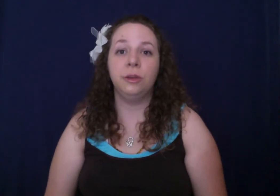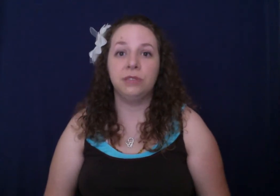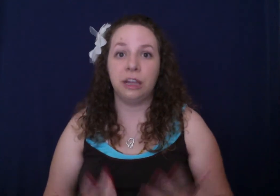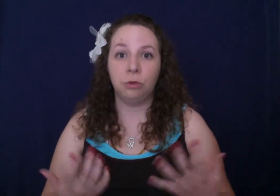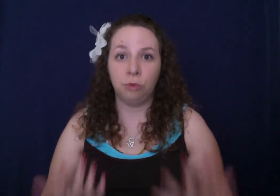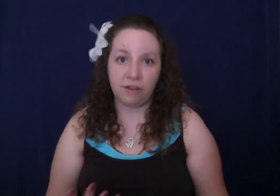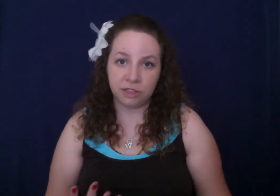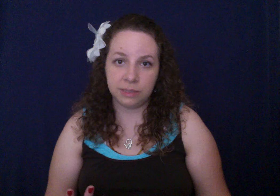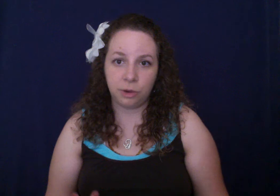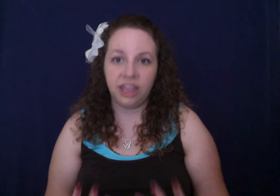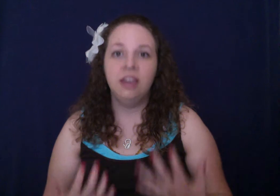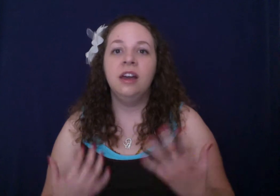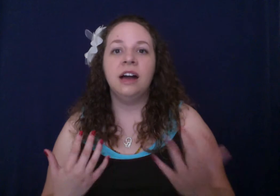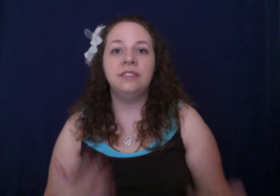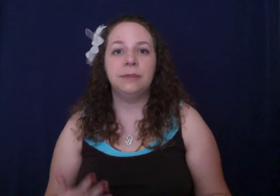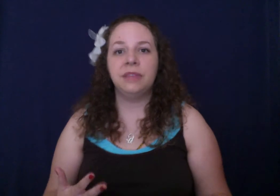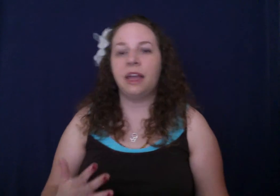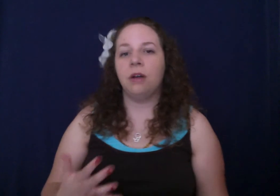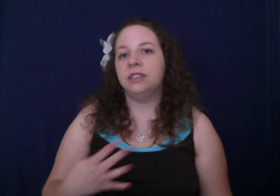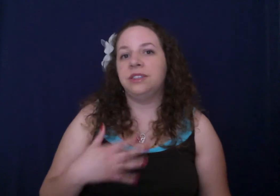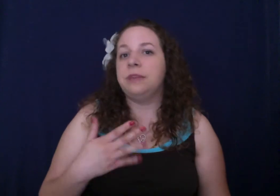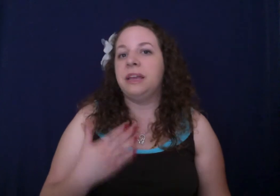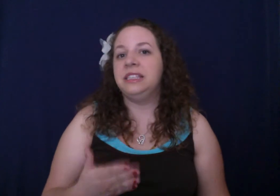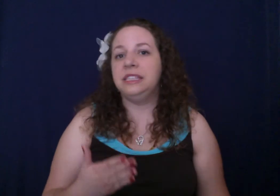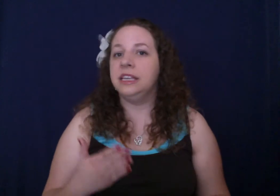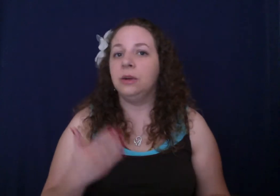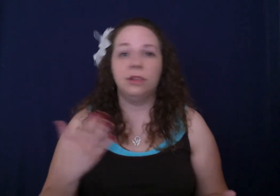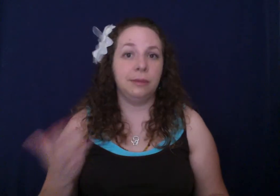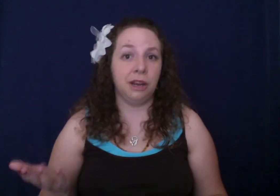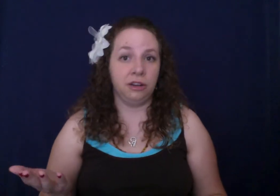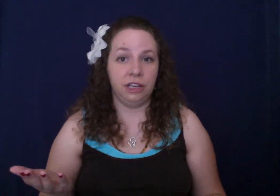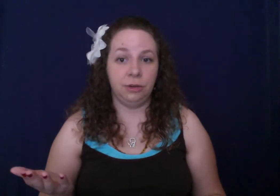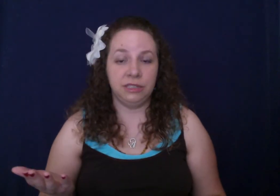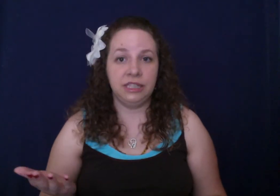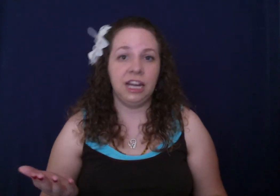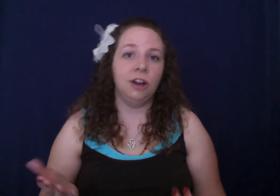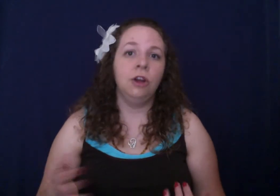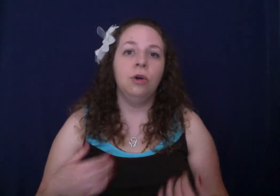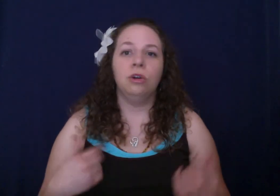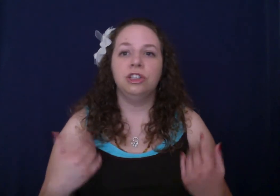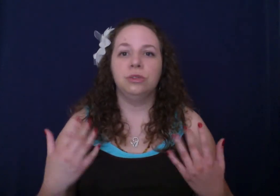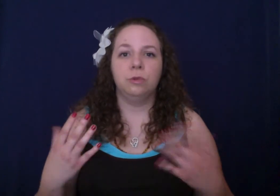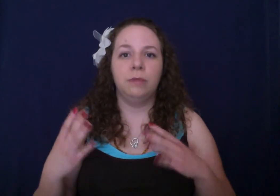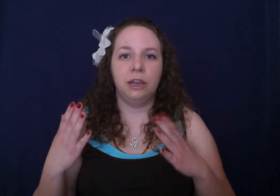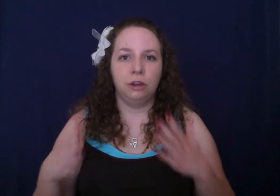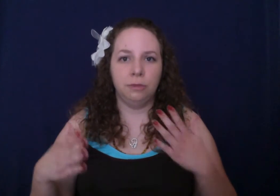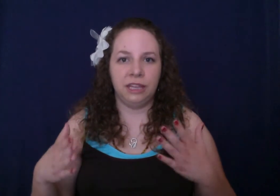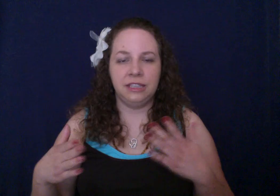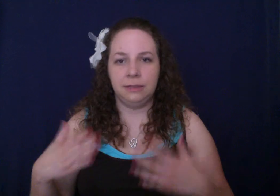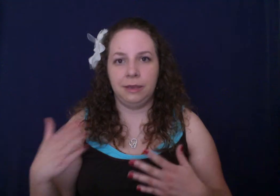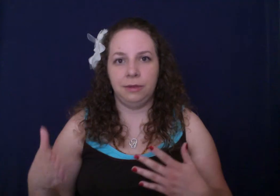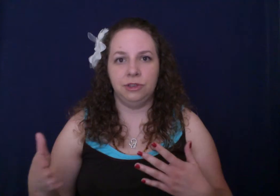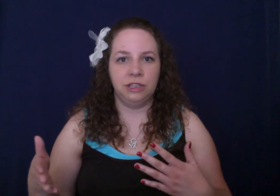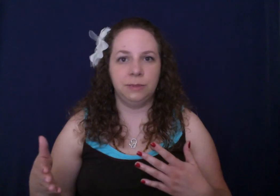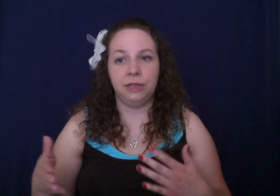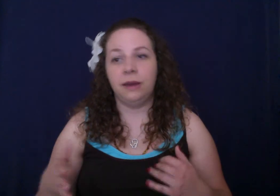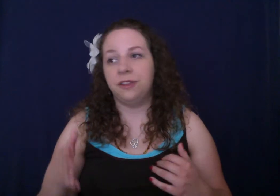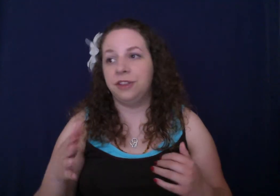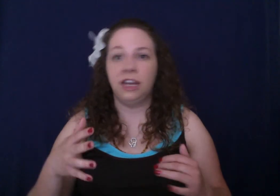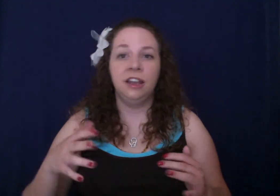using a reference point of something else that they may see or they may already know is there, or just would be a good place to be able to explain, rather than